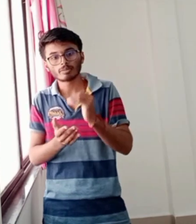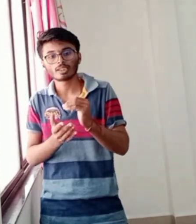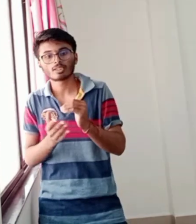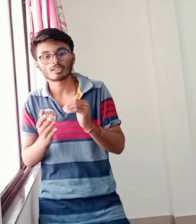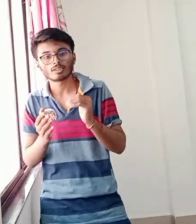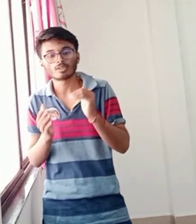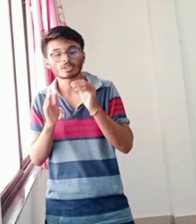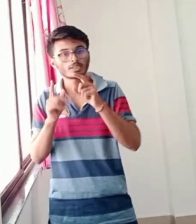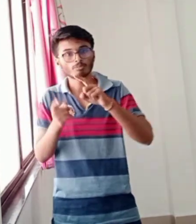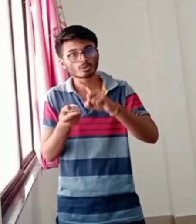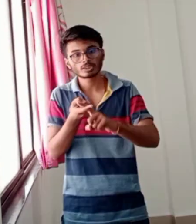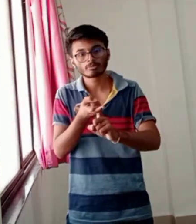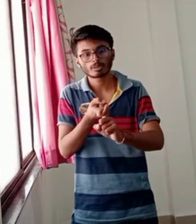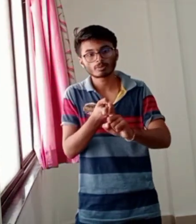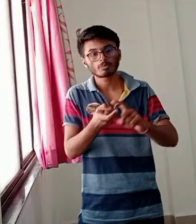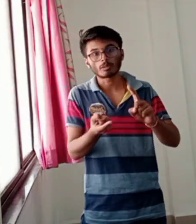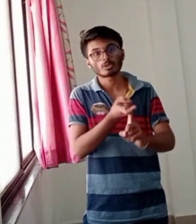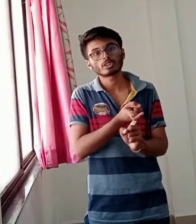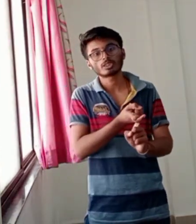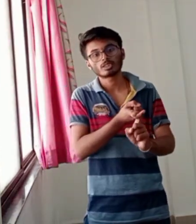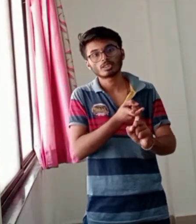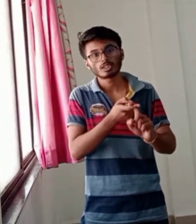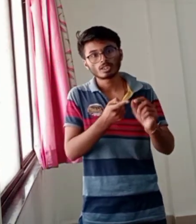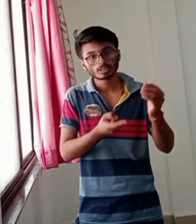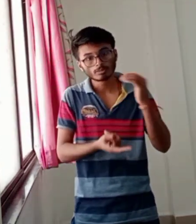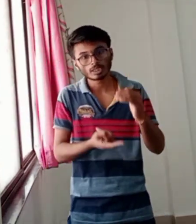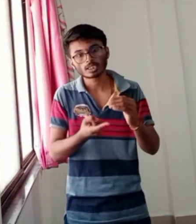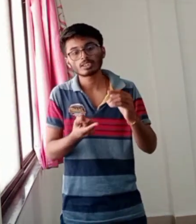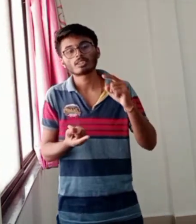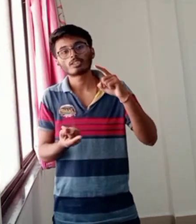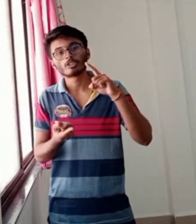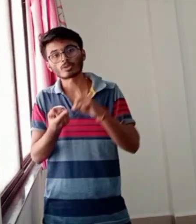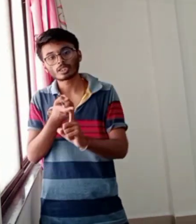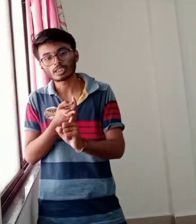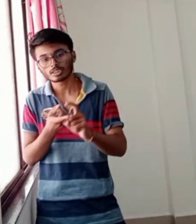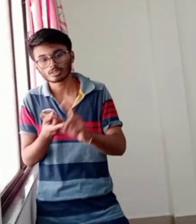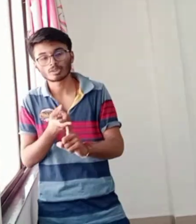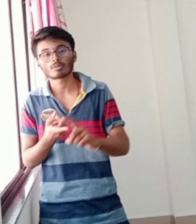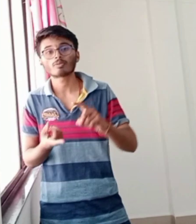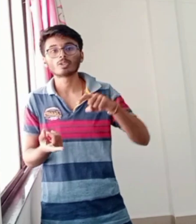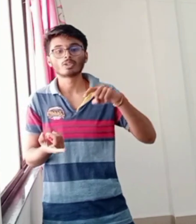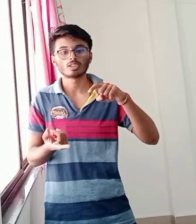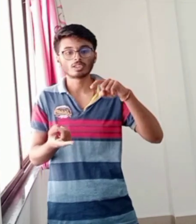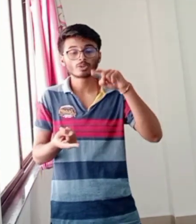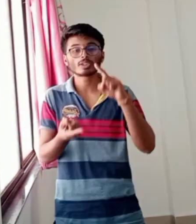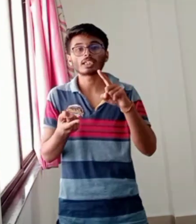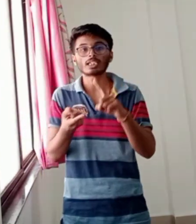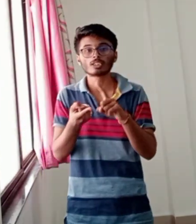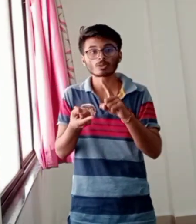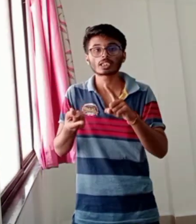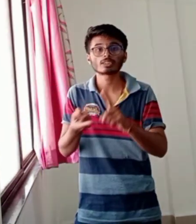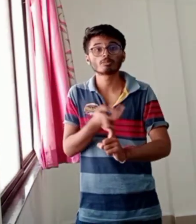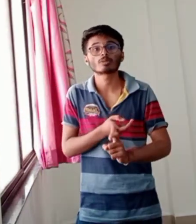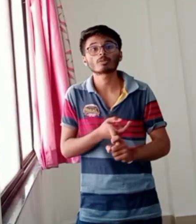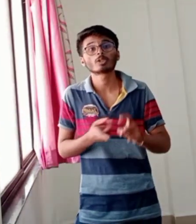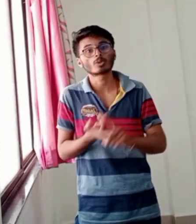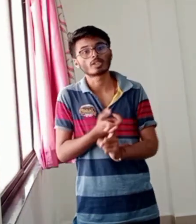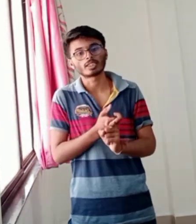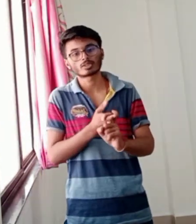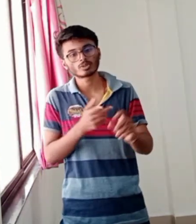Main okay, proteins made up of amino acid. Similarly, nucleotides is made up of nucleic acid made up of nucleotides. So this